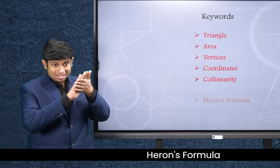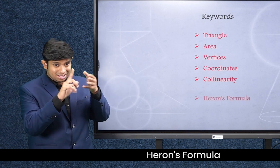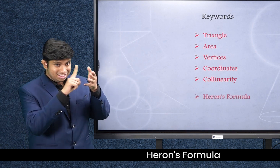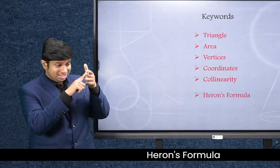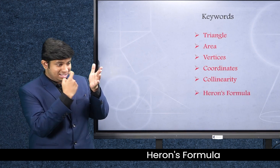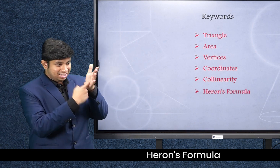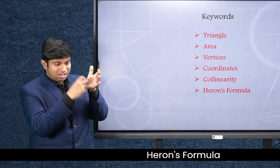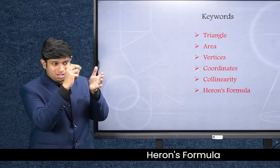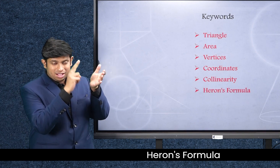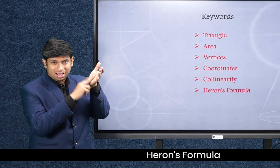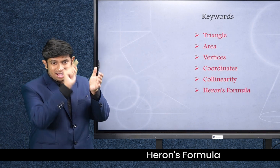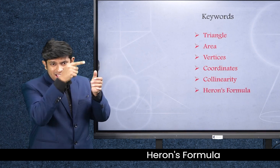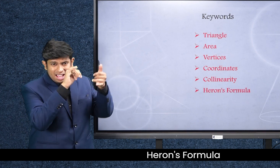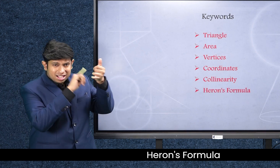Heron's formula.